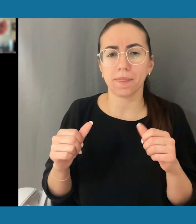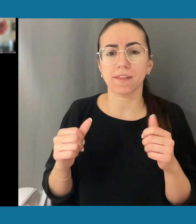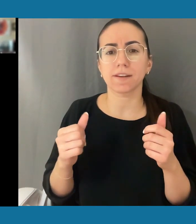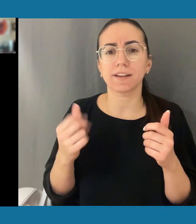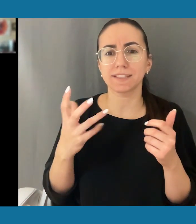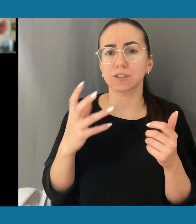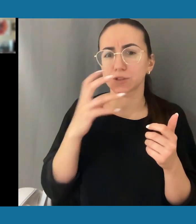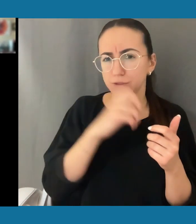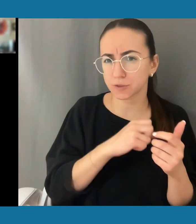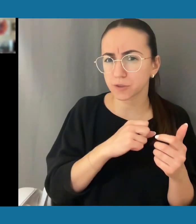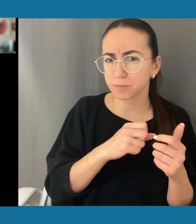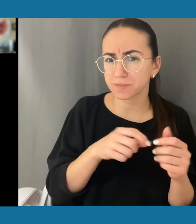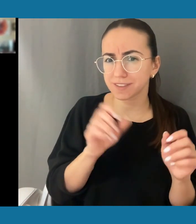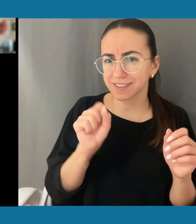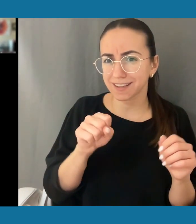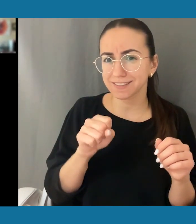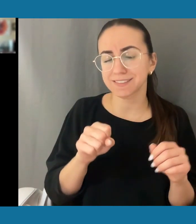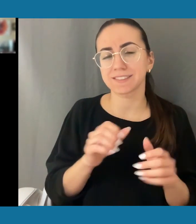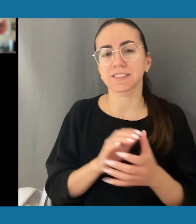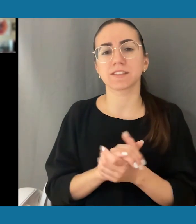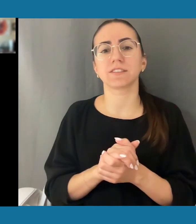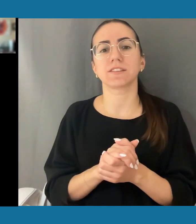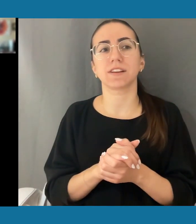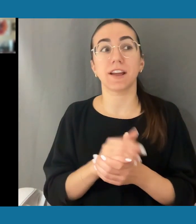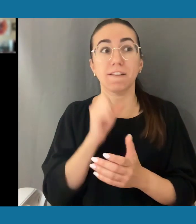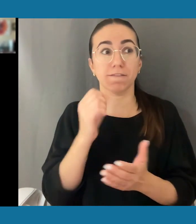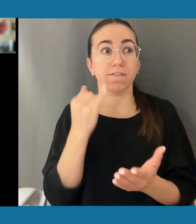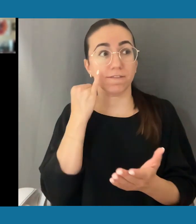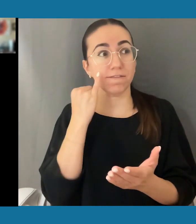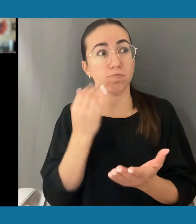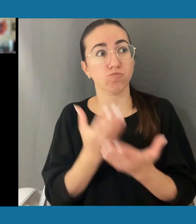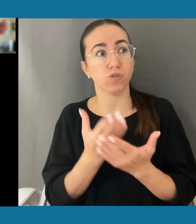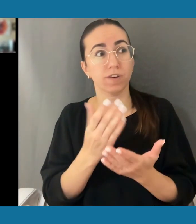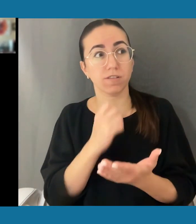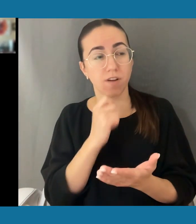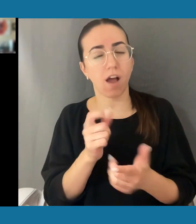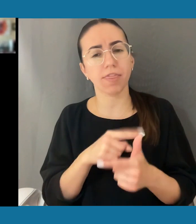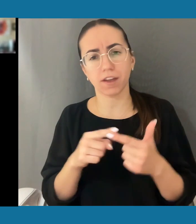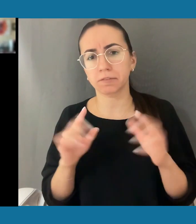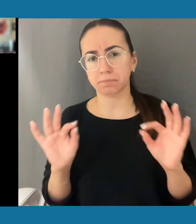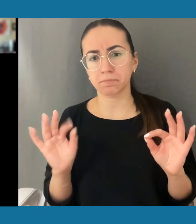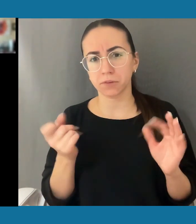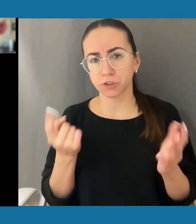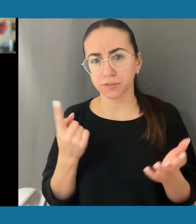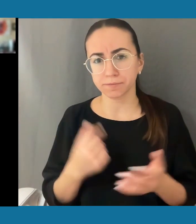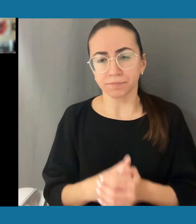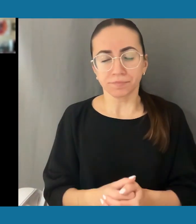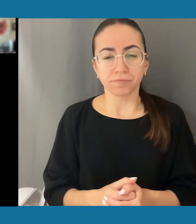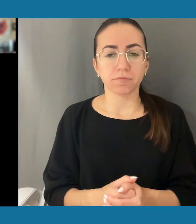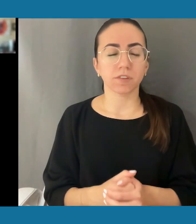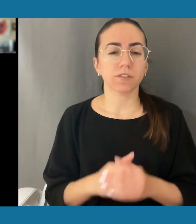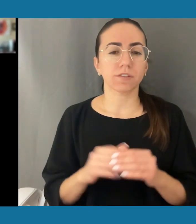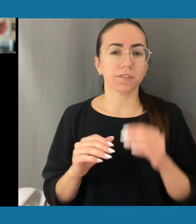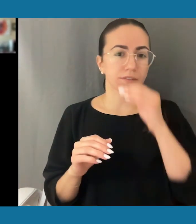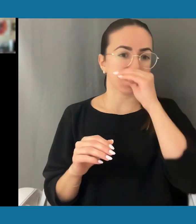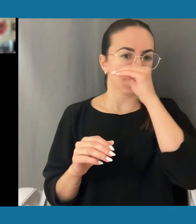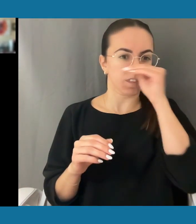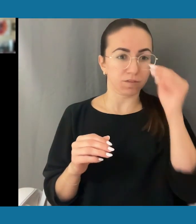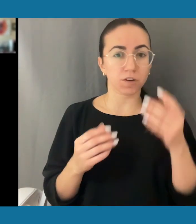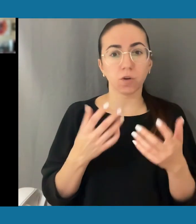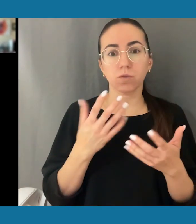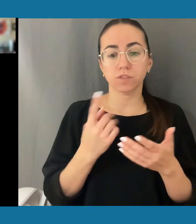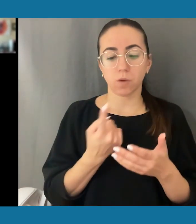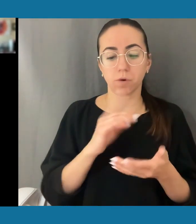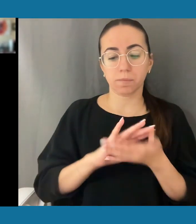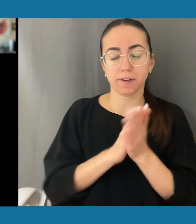assumed unless, proven otherwise. So in this case, obviously, if someone's turning